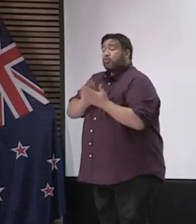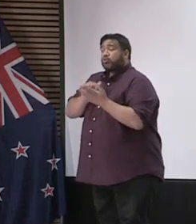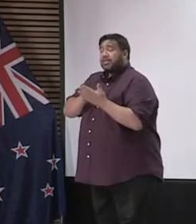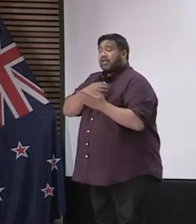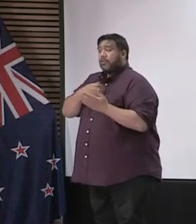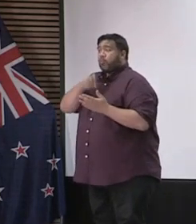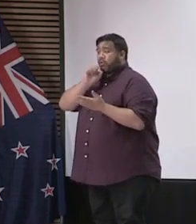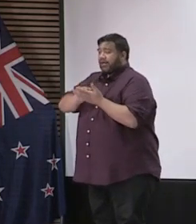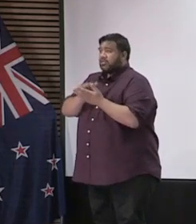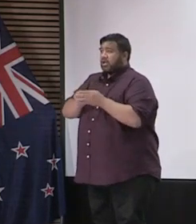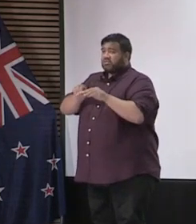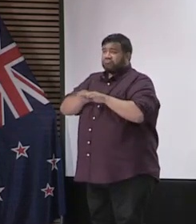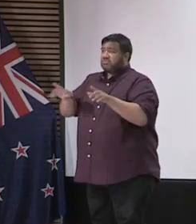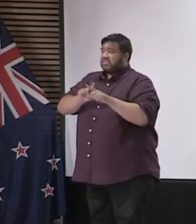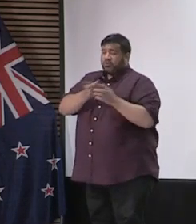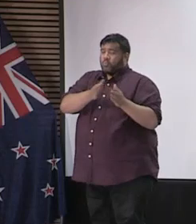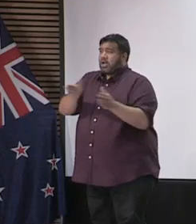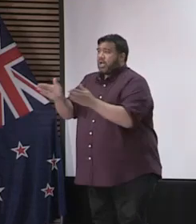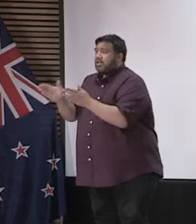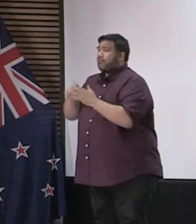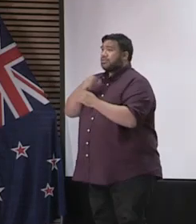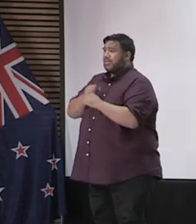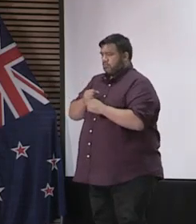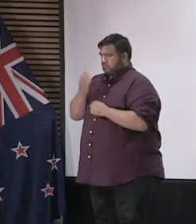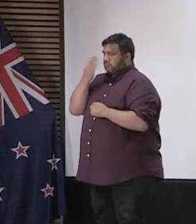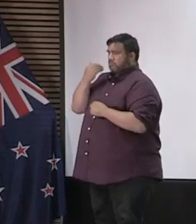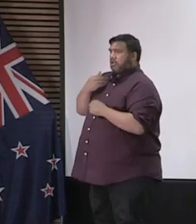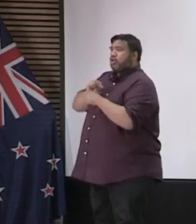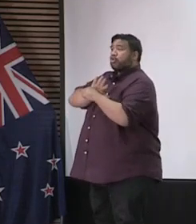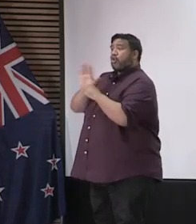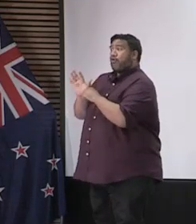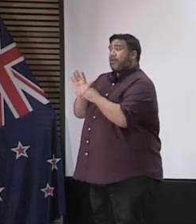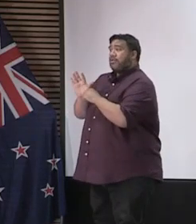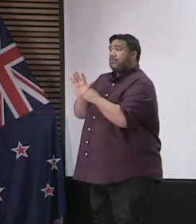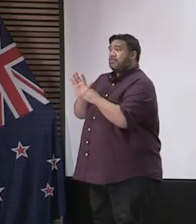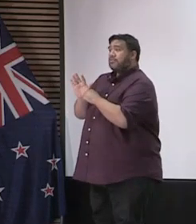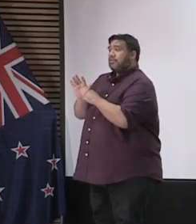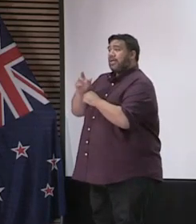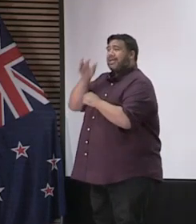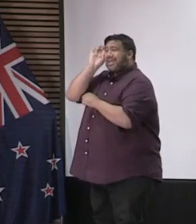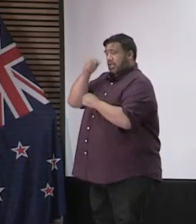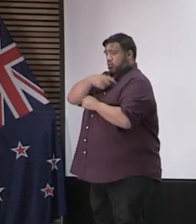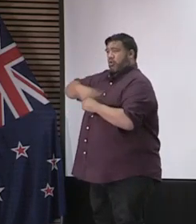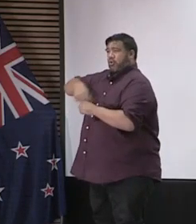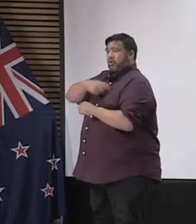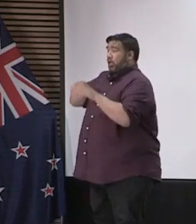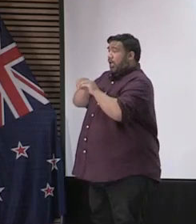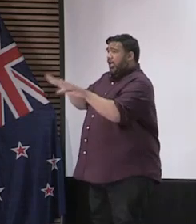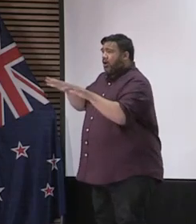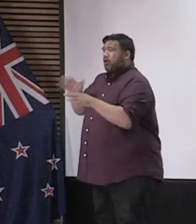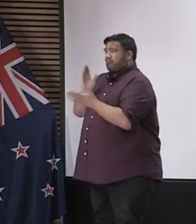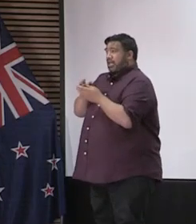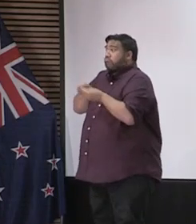for instance, through campaigns like the one we've run on COVID-19, to actually be where New Zealanders are accessing